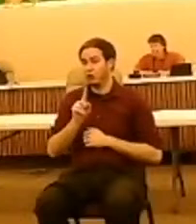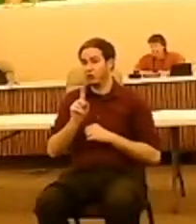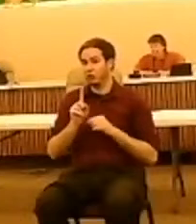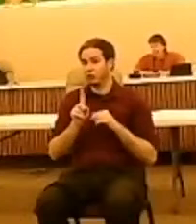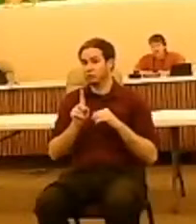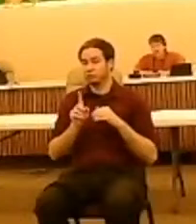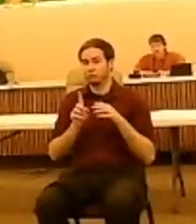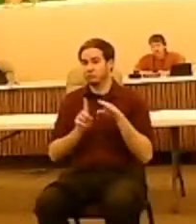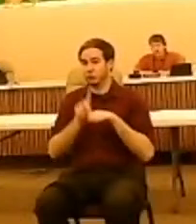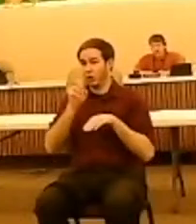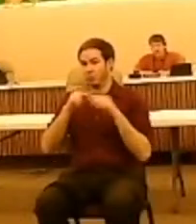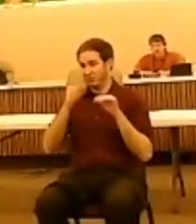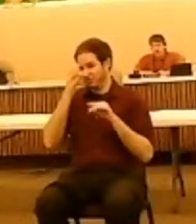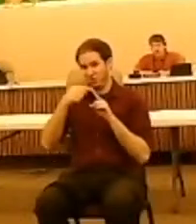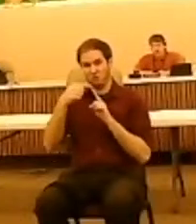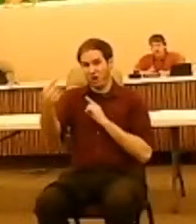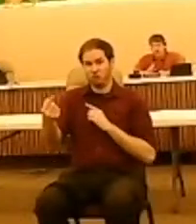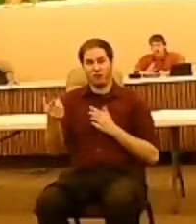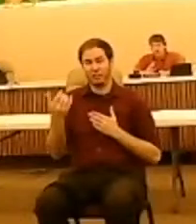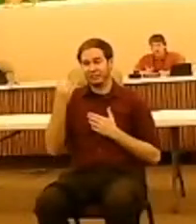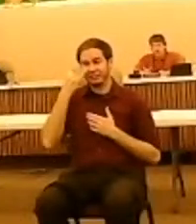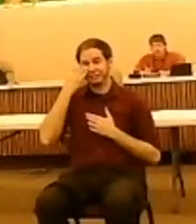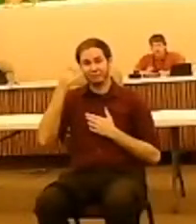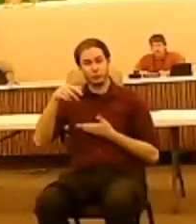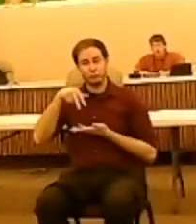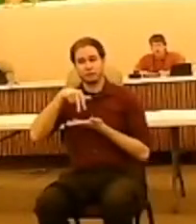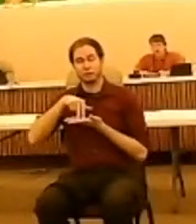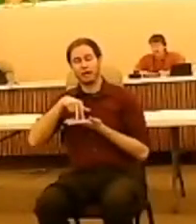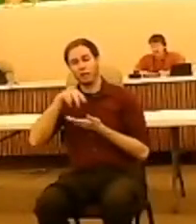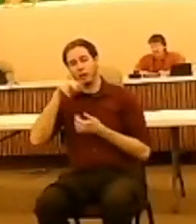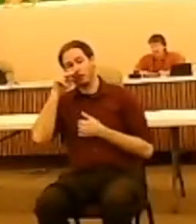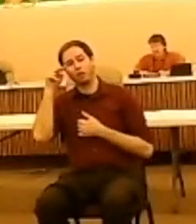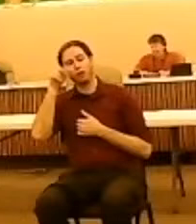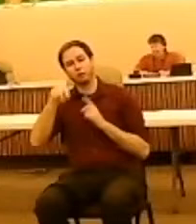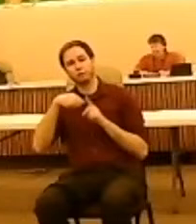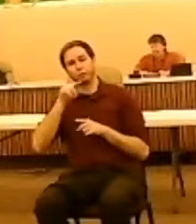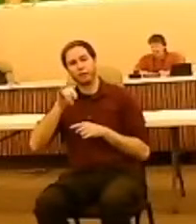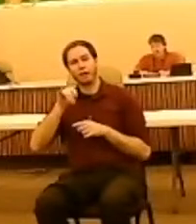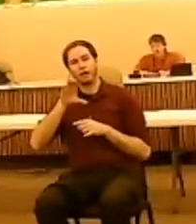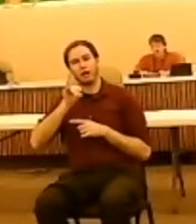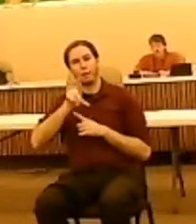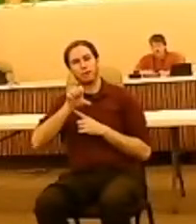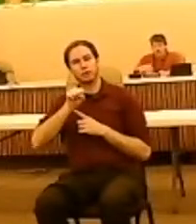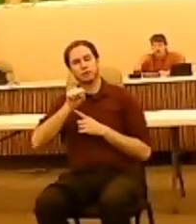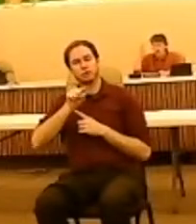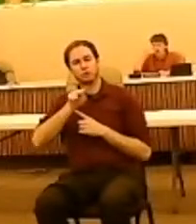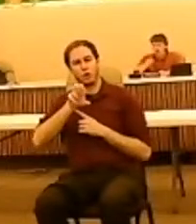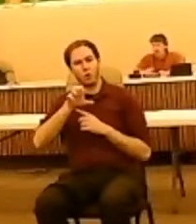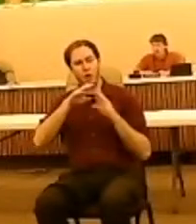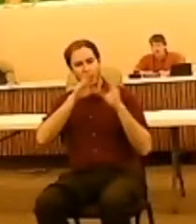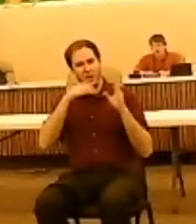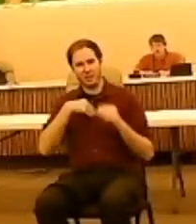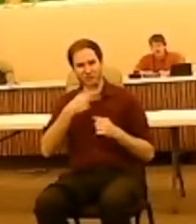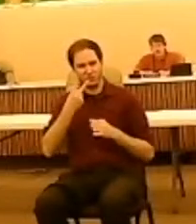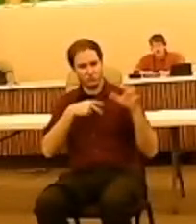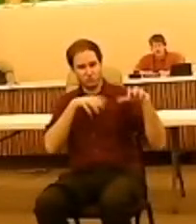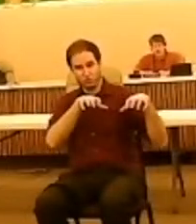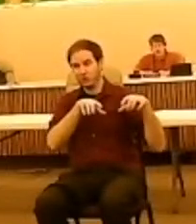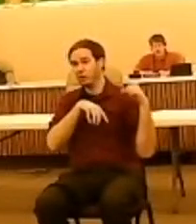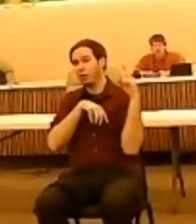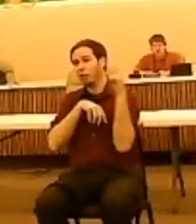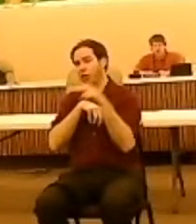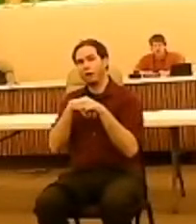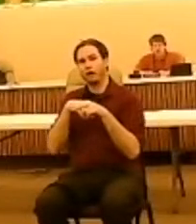street. In fact, when you look straight out from the cobblestone property, there's two of them right in front of you.